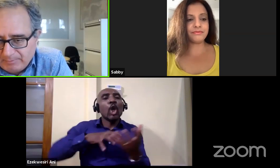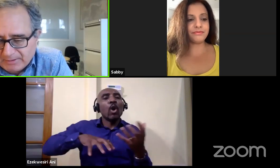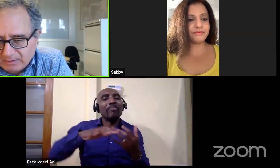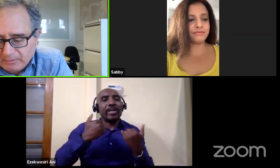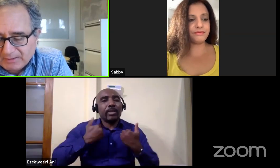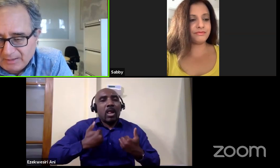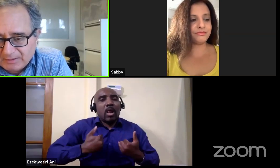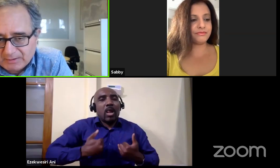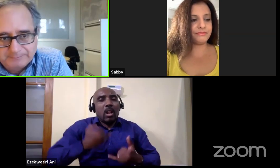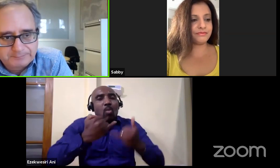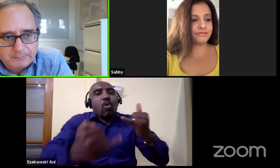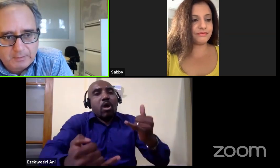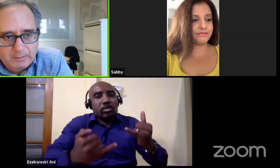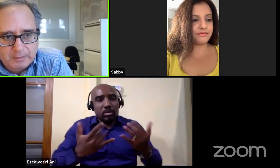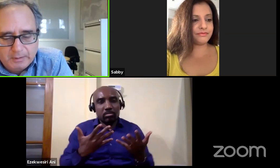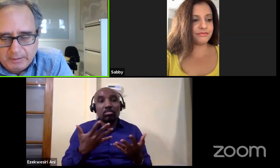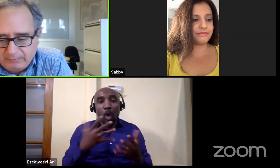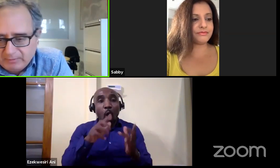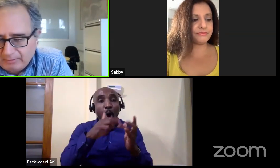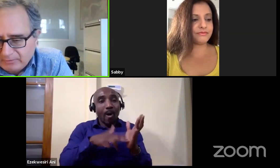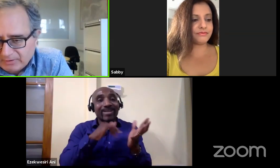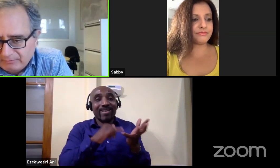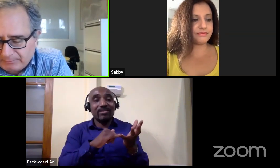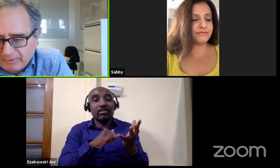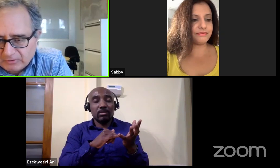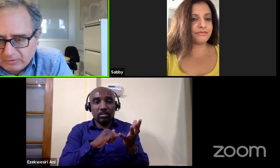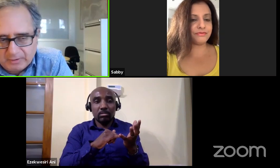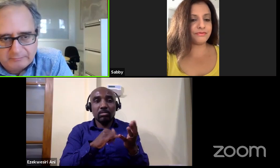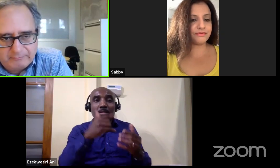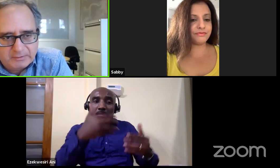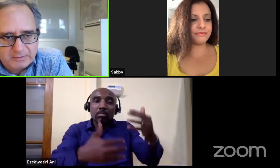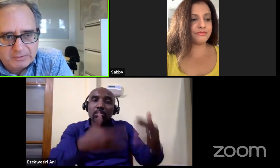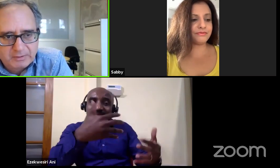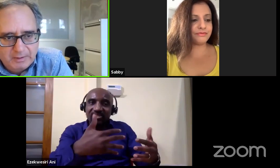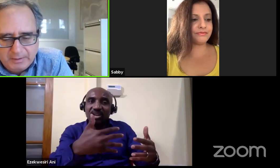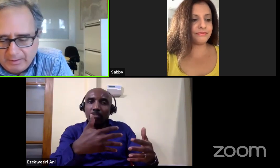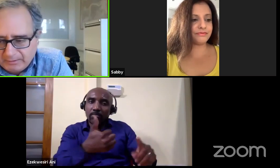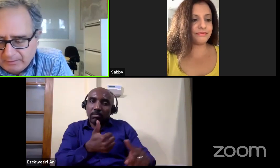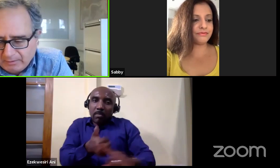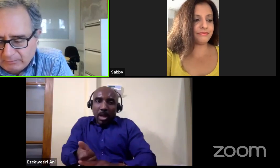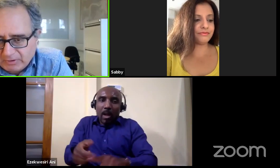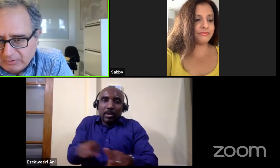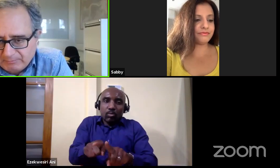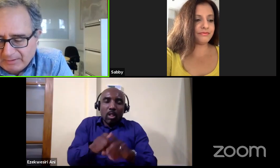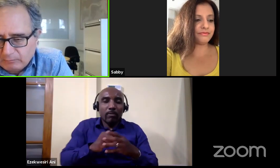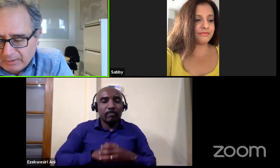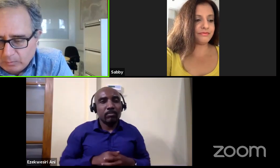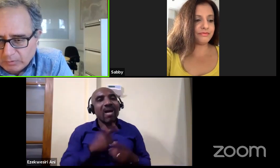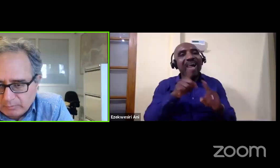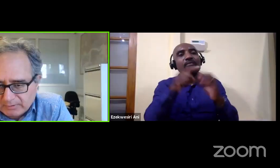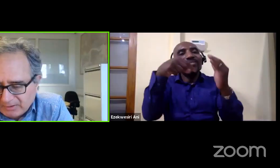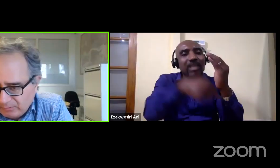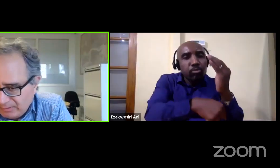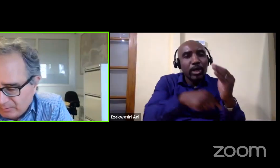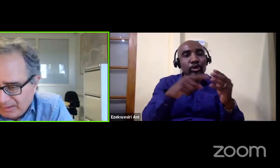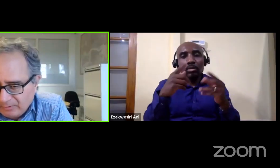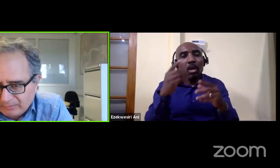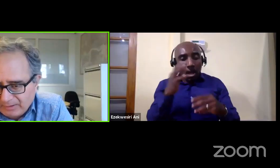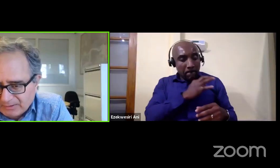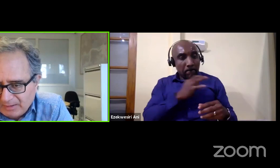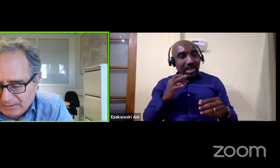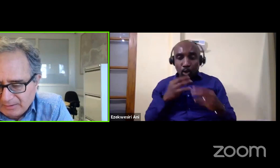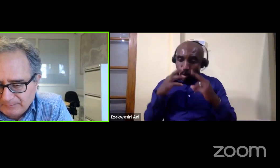high based on ONS data, even after adjusting for deprivation and other factors. And research using medical records, which takes into